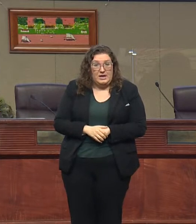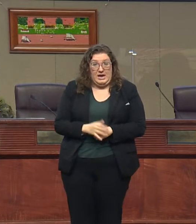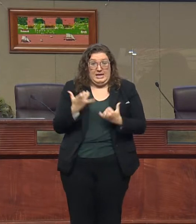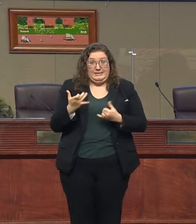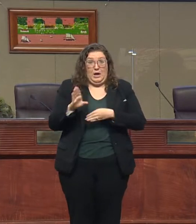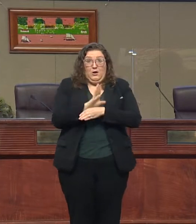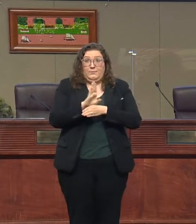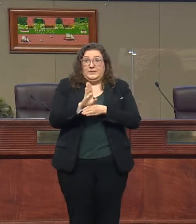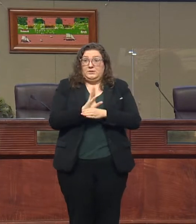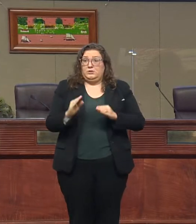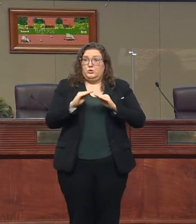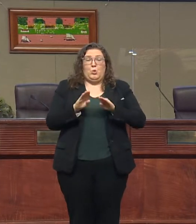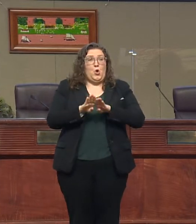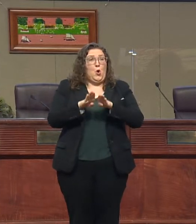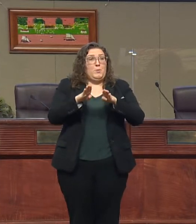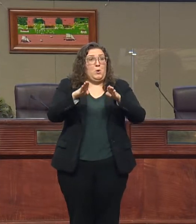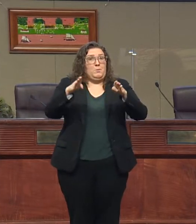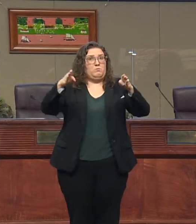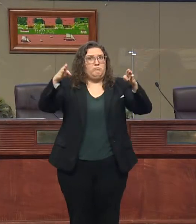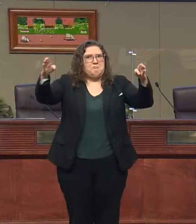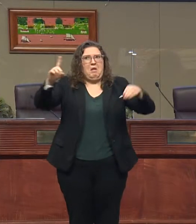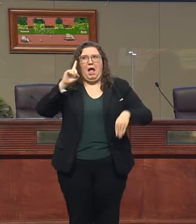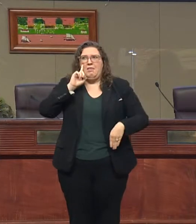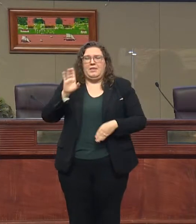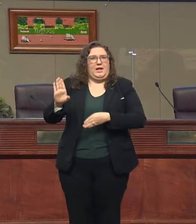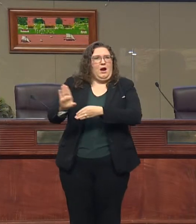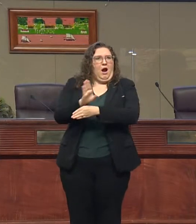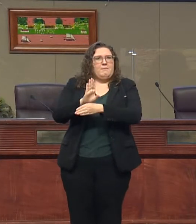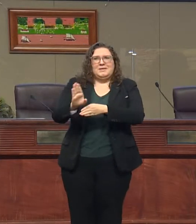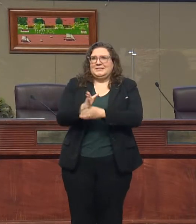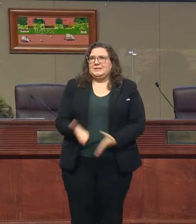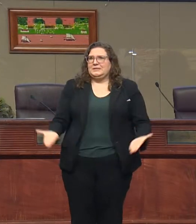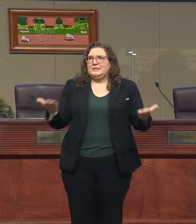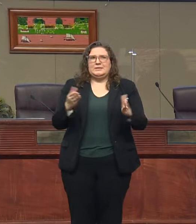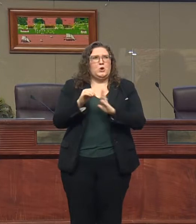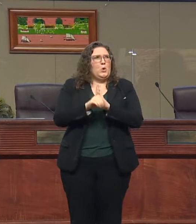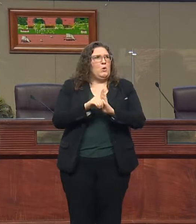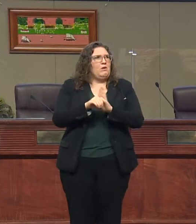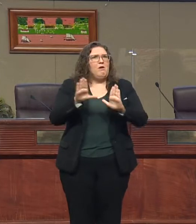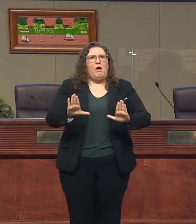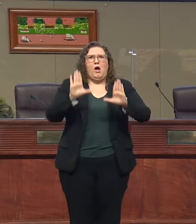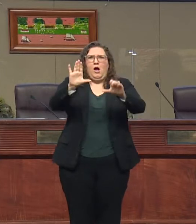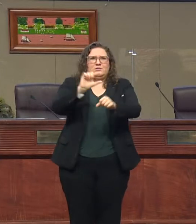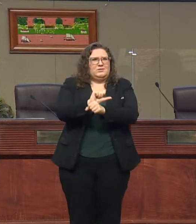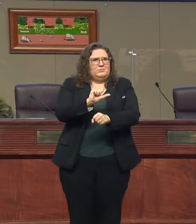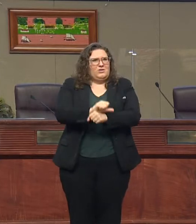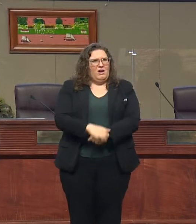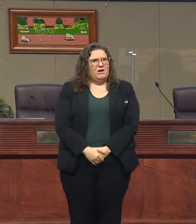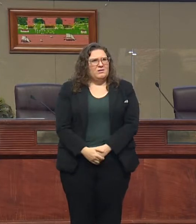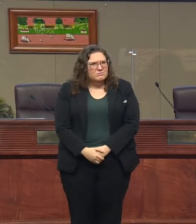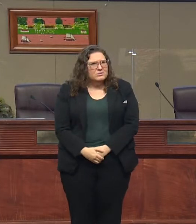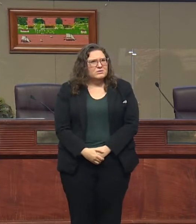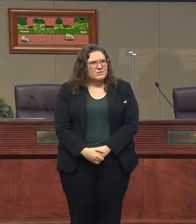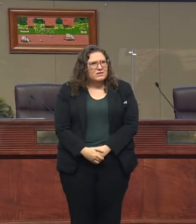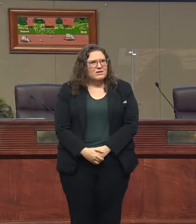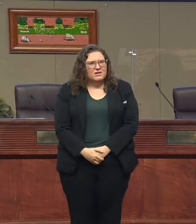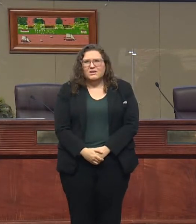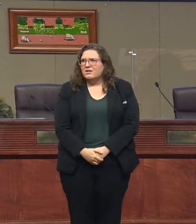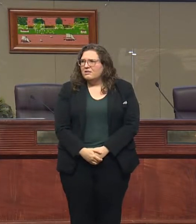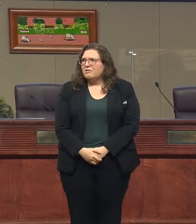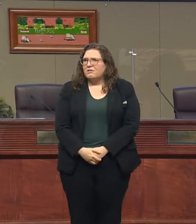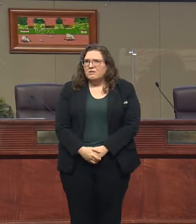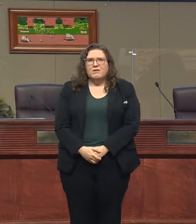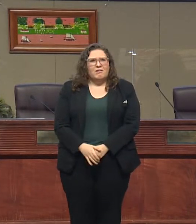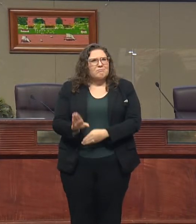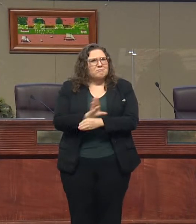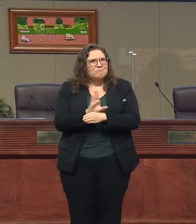I believe that our businesses have done a marvelous job of ensuring that they are continuing to comply with